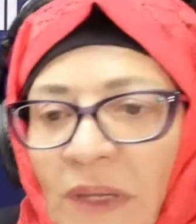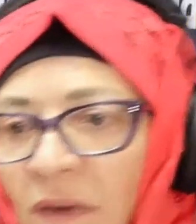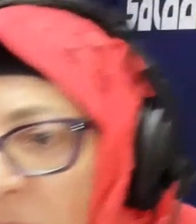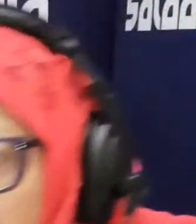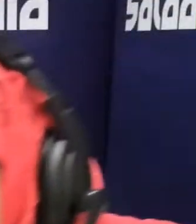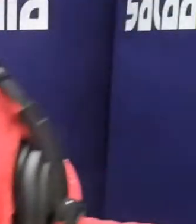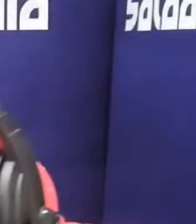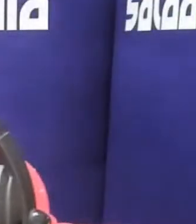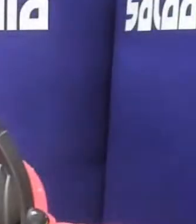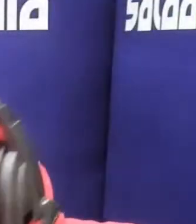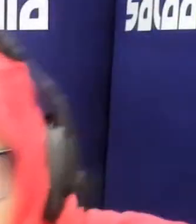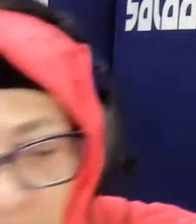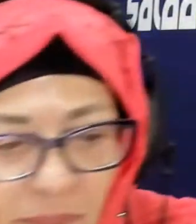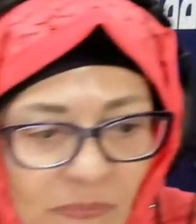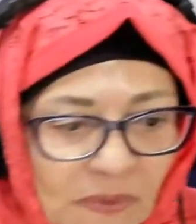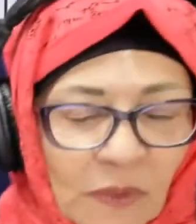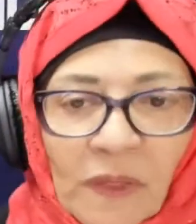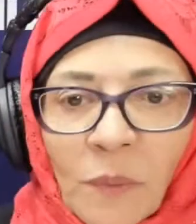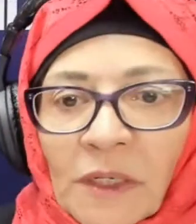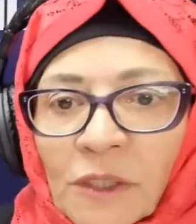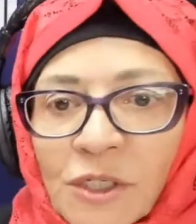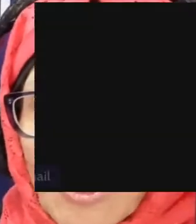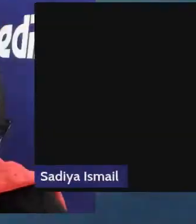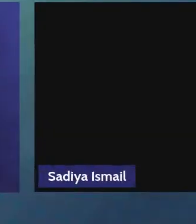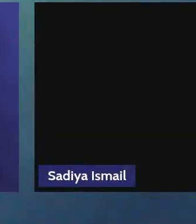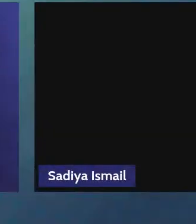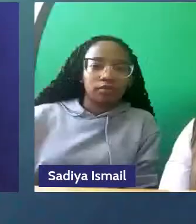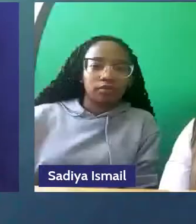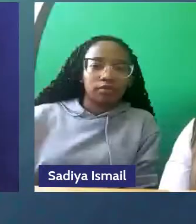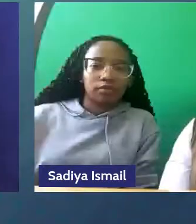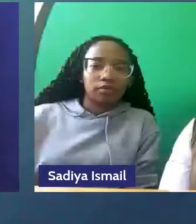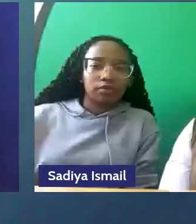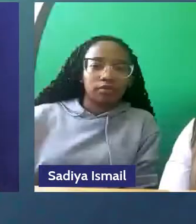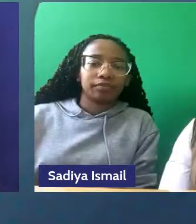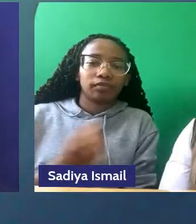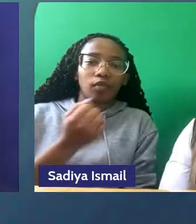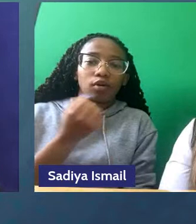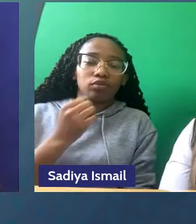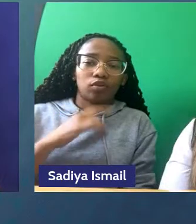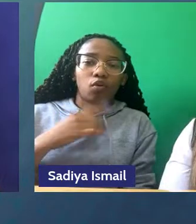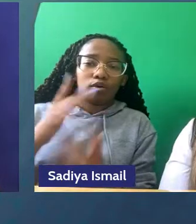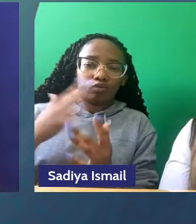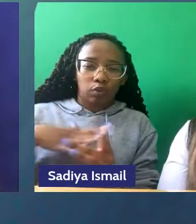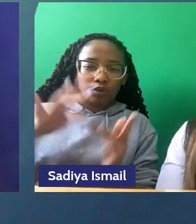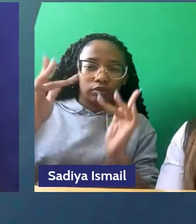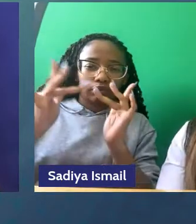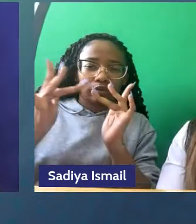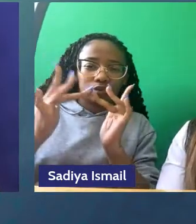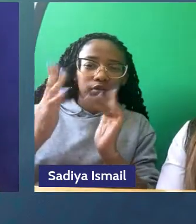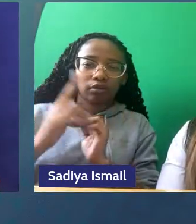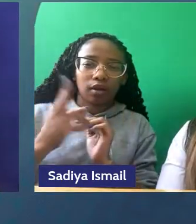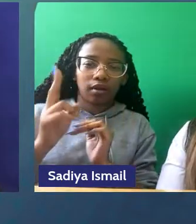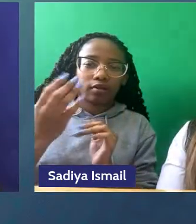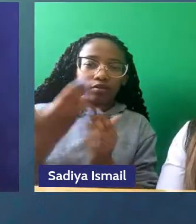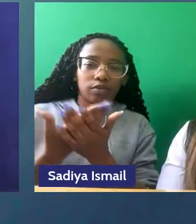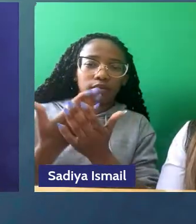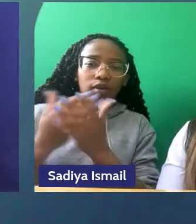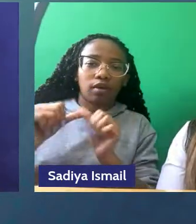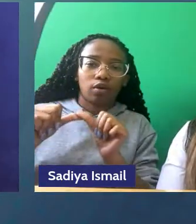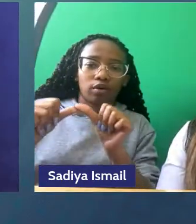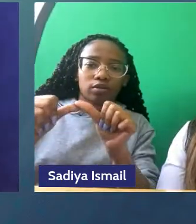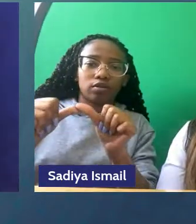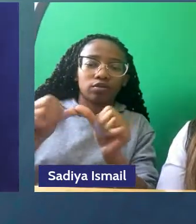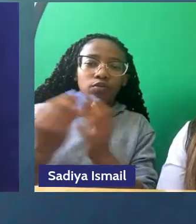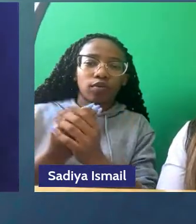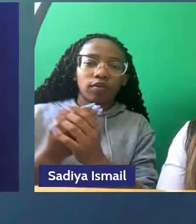Let's see if we can reconnect so that we can continue the discussion. Please stay with us. We'll take a very quick. Oh, there she is. We don't